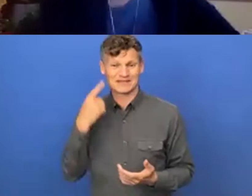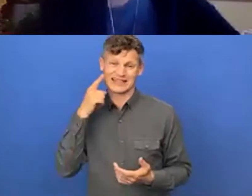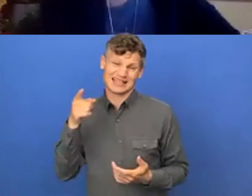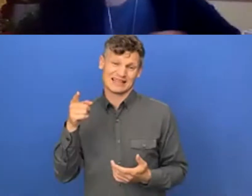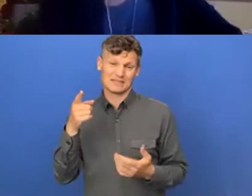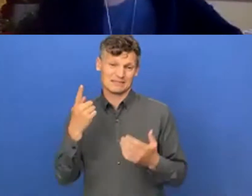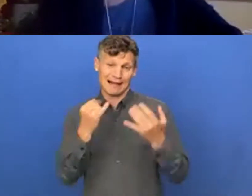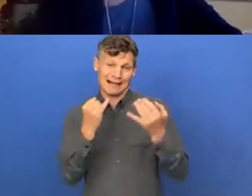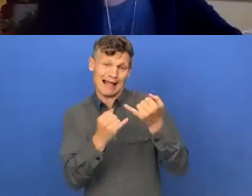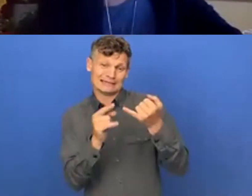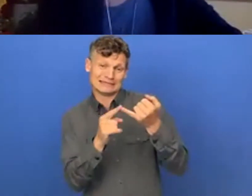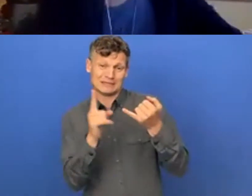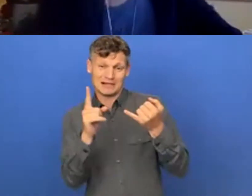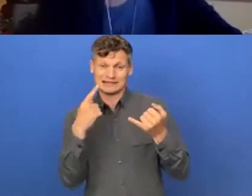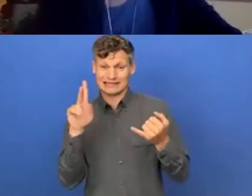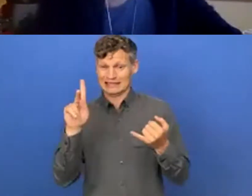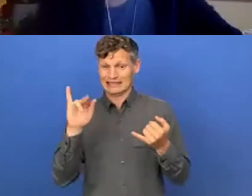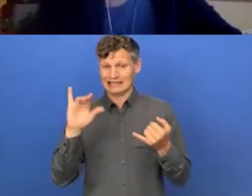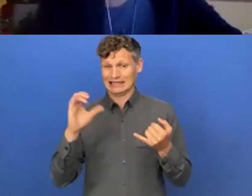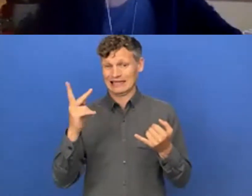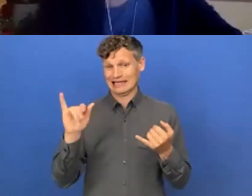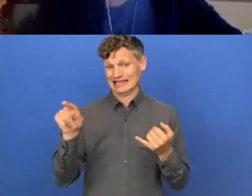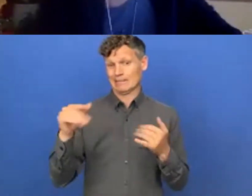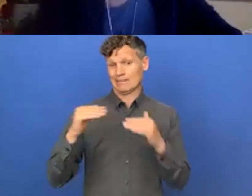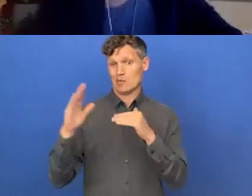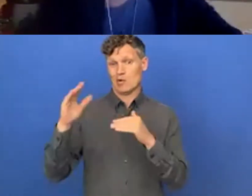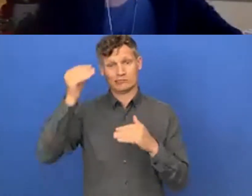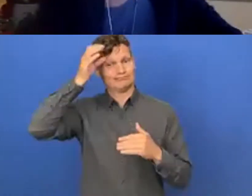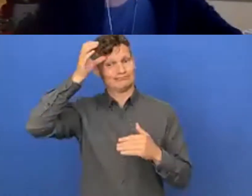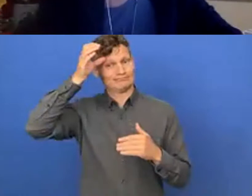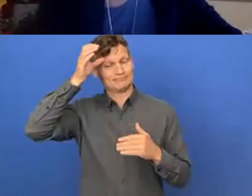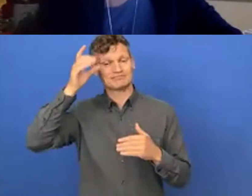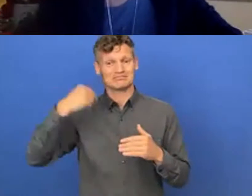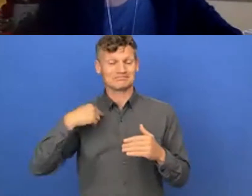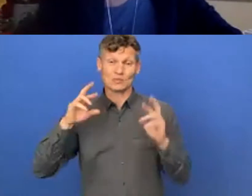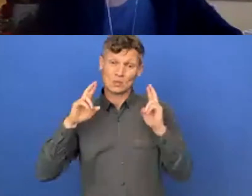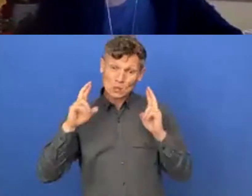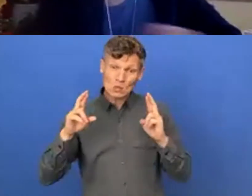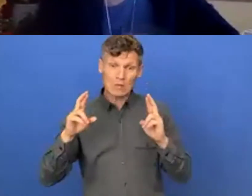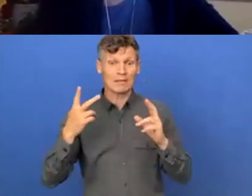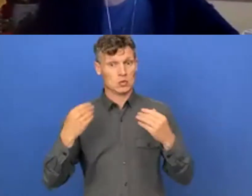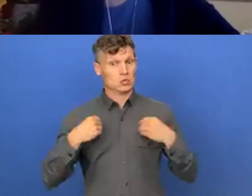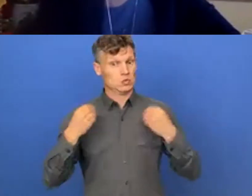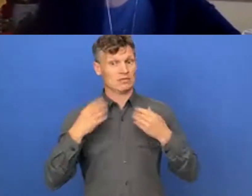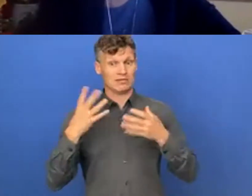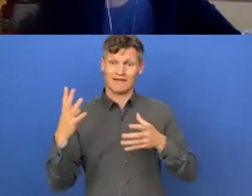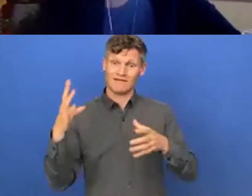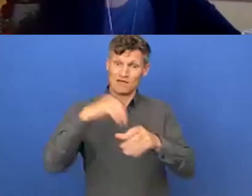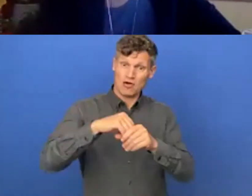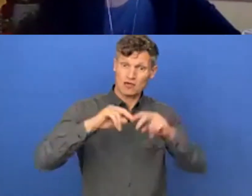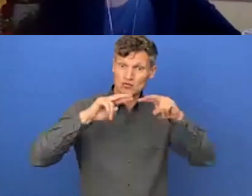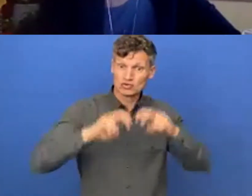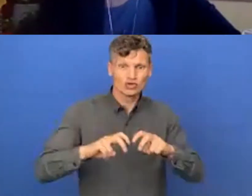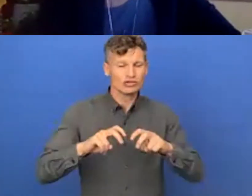that youth involvement in bullying research is also empowering for the participants, that it